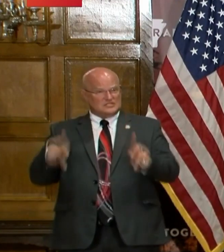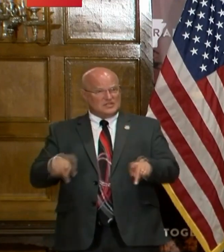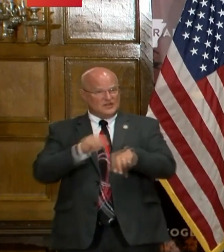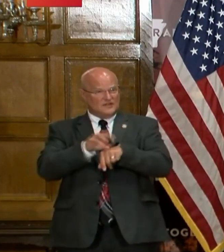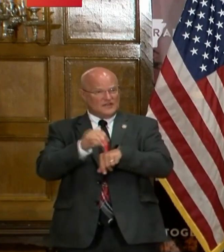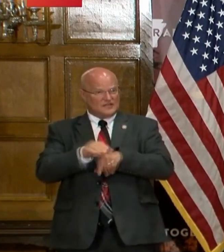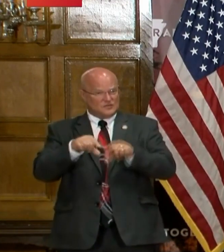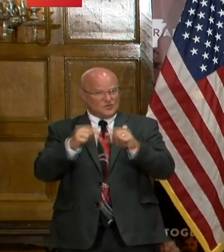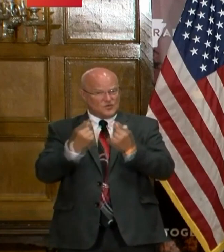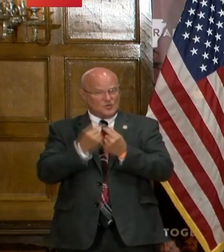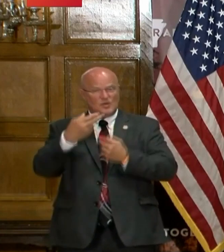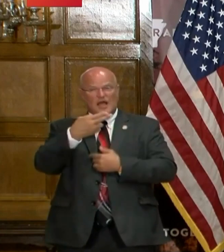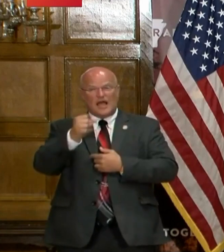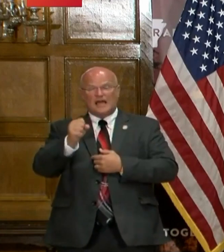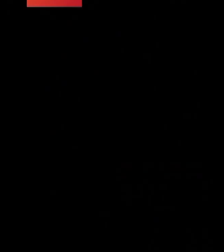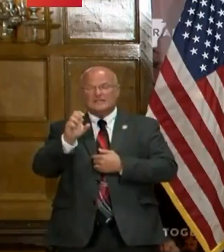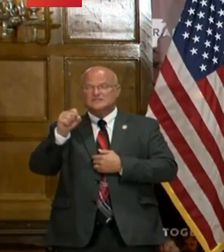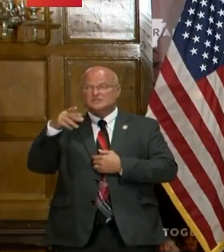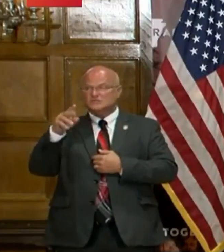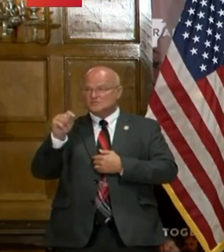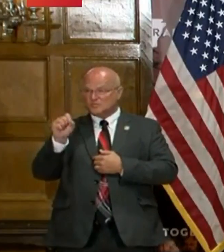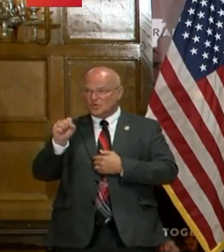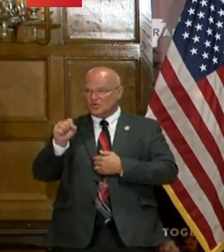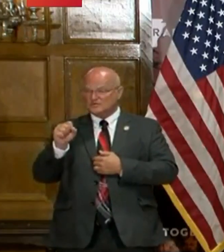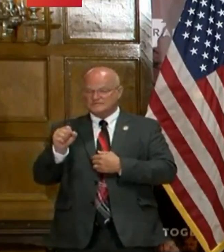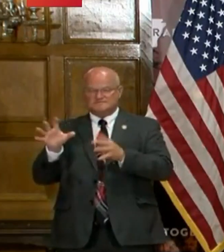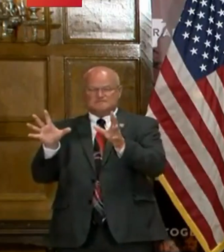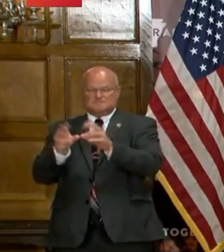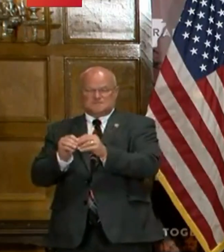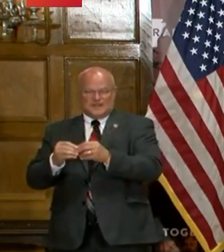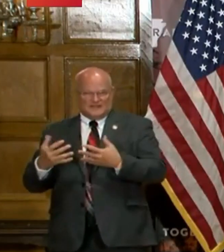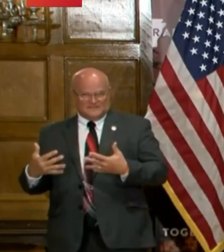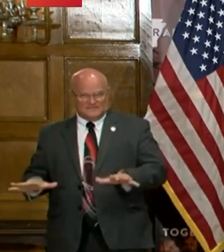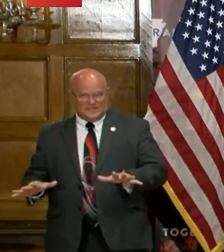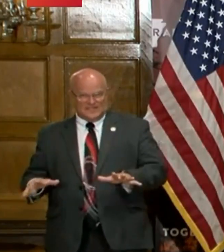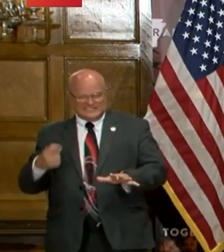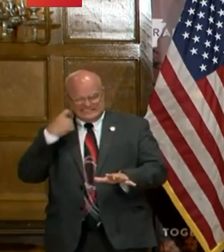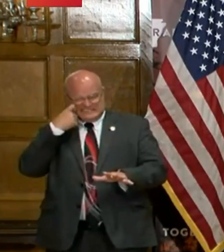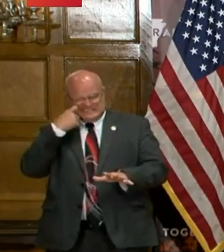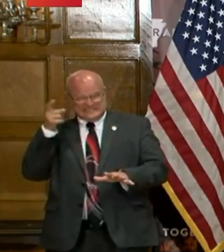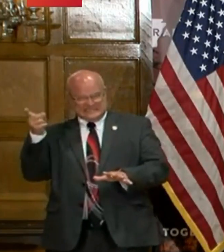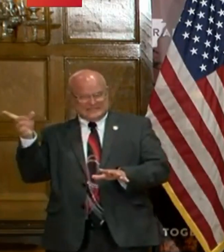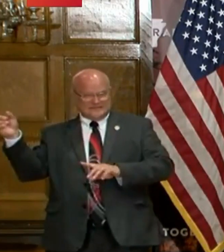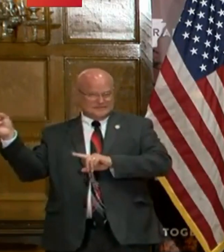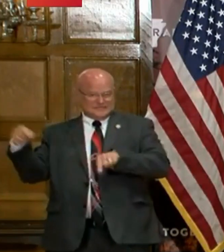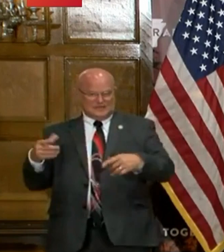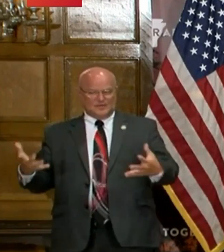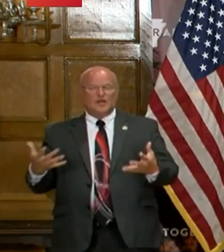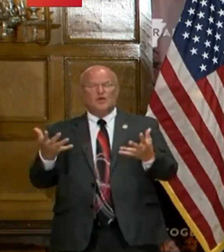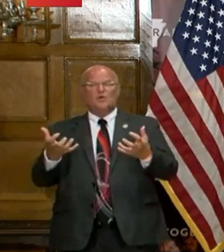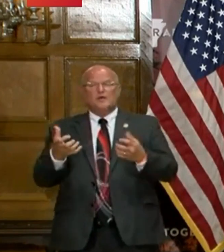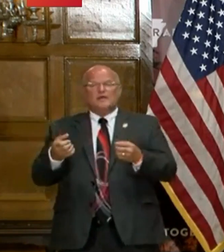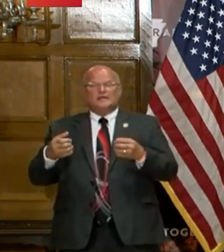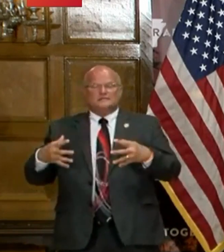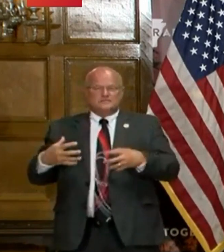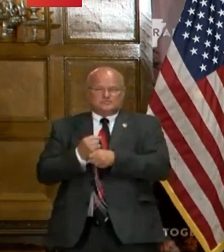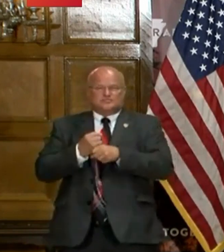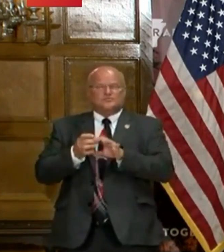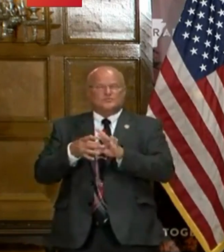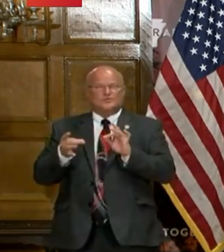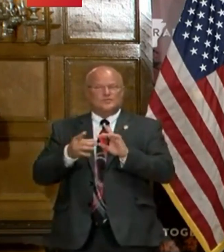advisory group on high school sports. They have met. He just came for a meeting from there. Just wanted him to give a brief